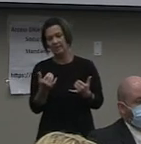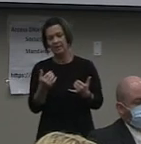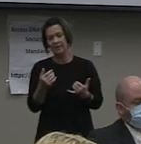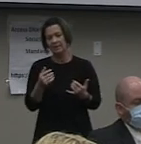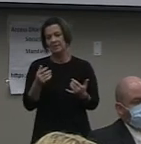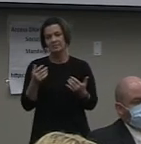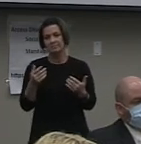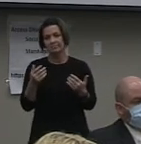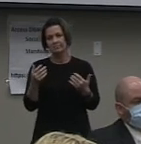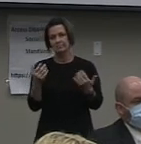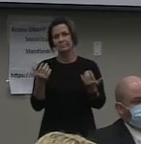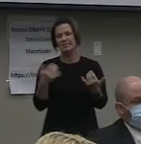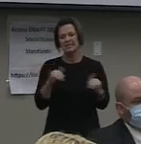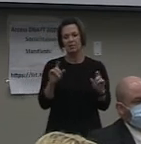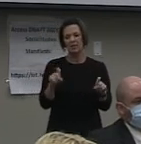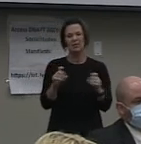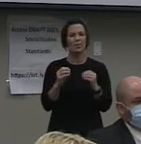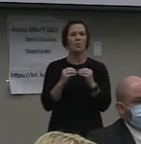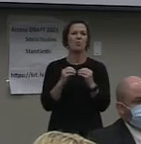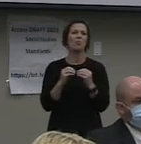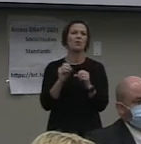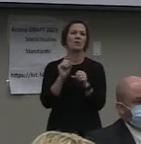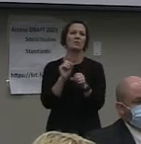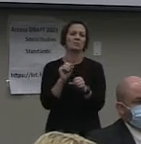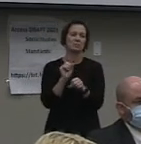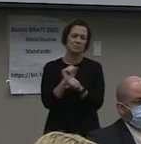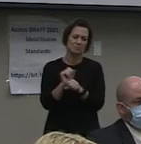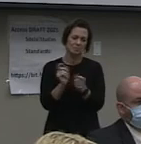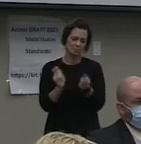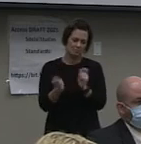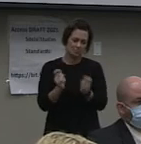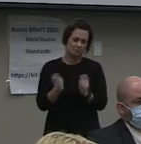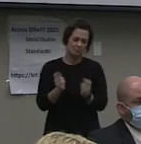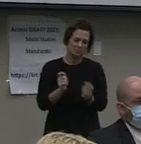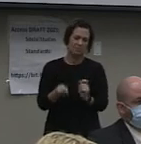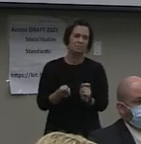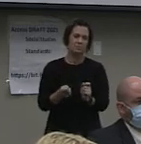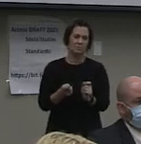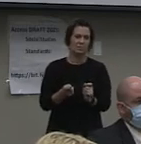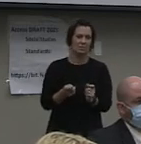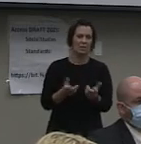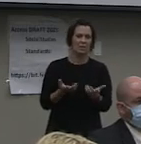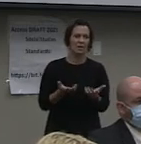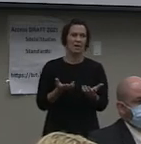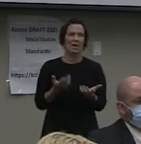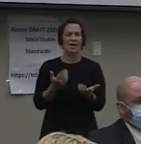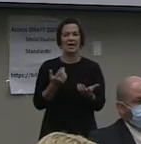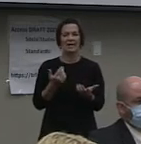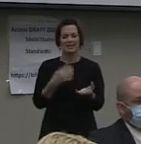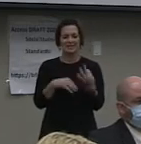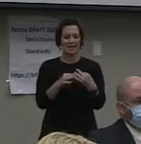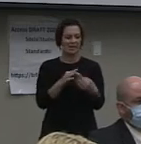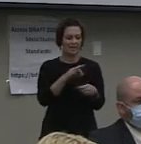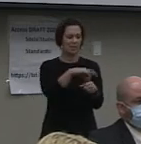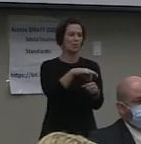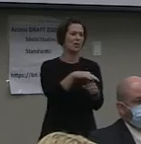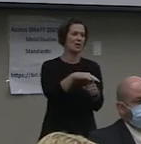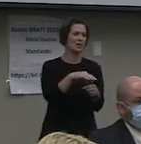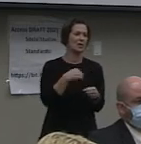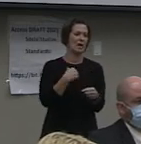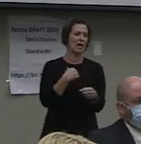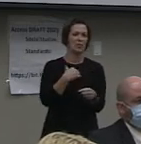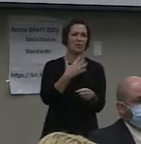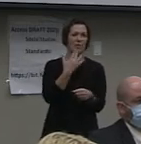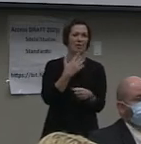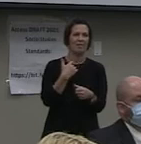work. But I feel like that at this moment, since we're being asked to vote, I would rather we just pass them on, but if we have to approve them, I can't approve